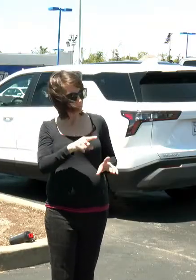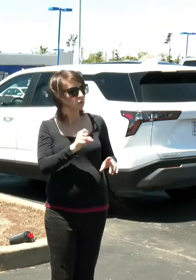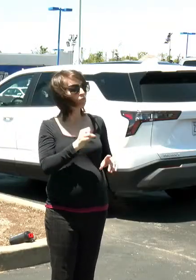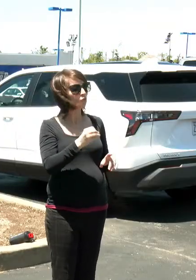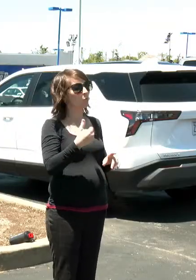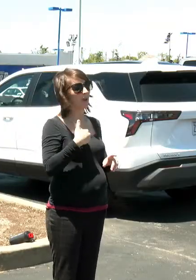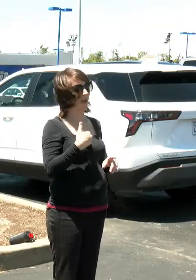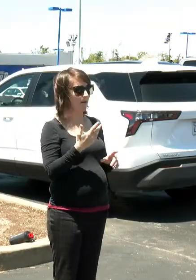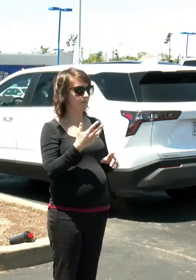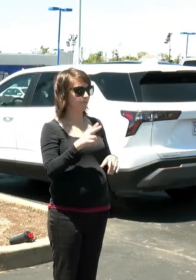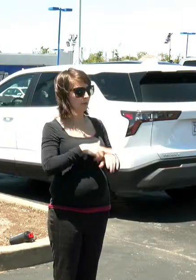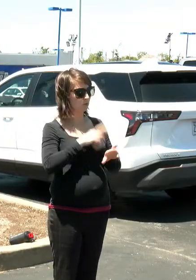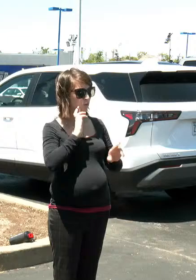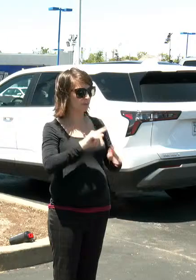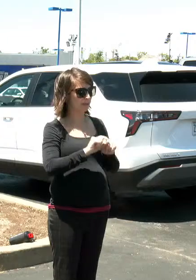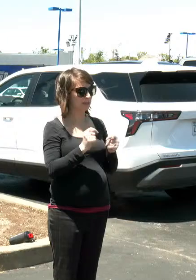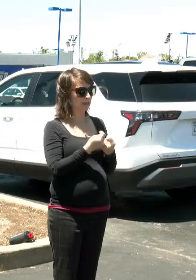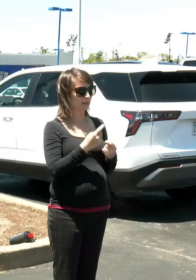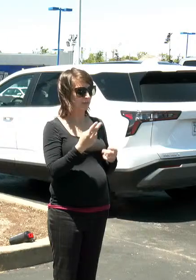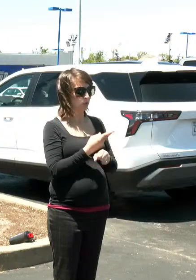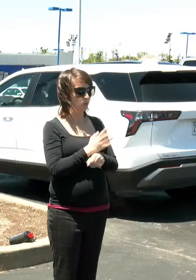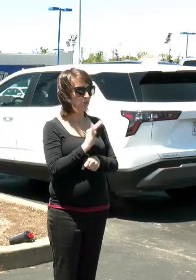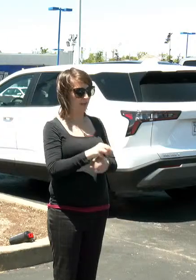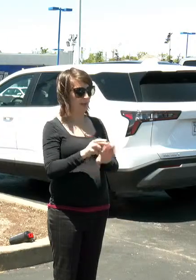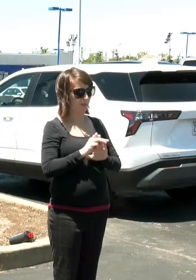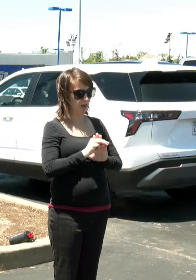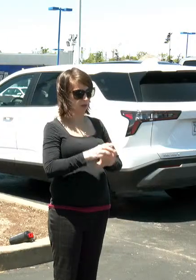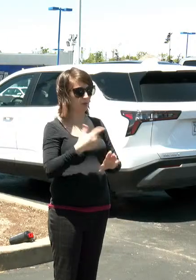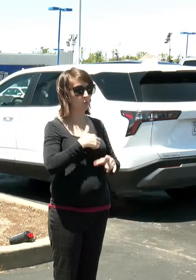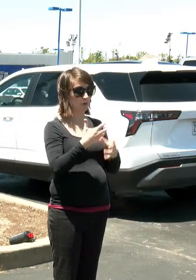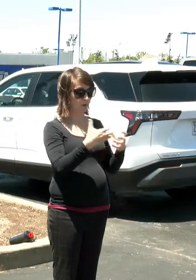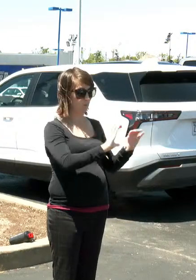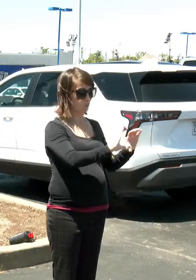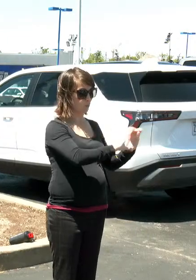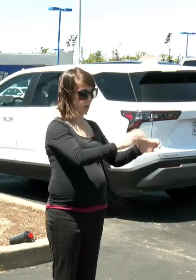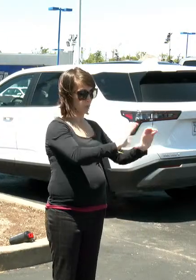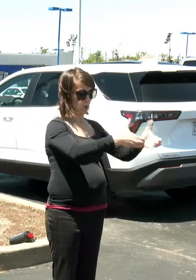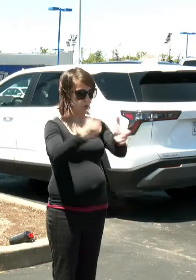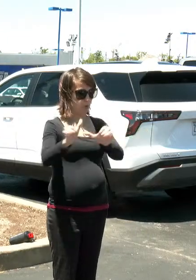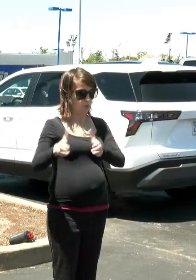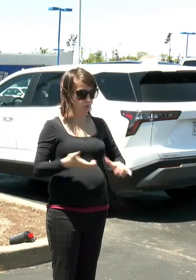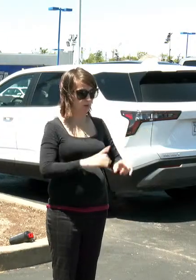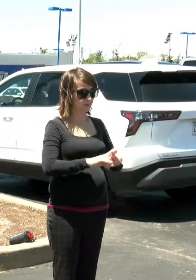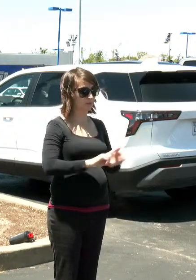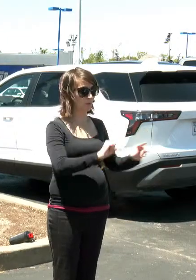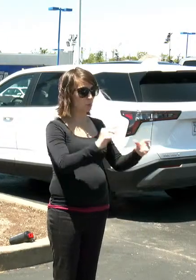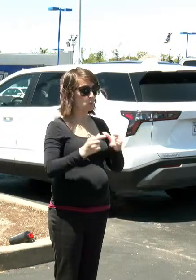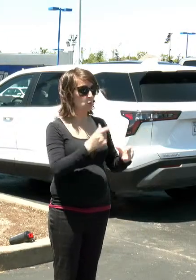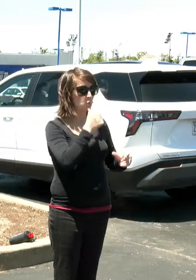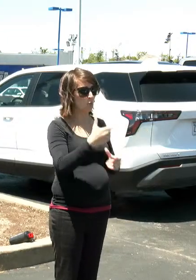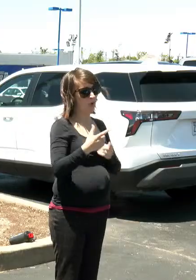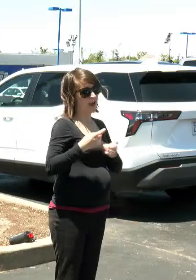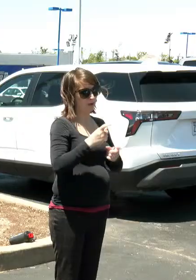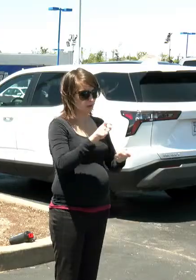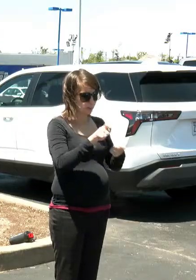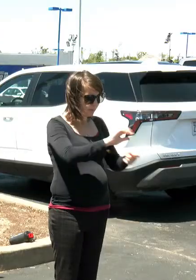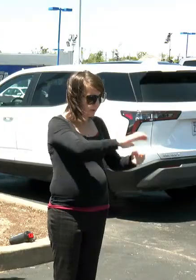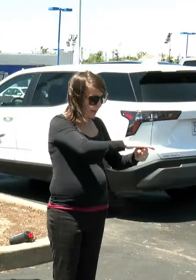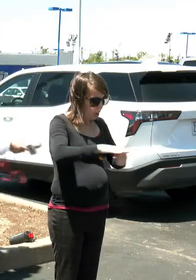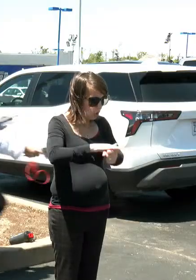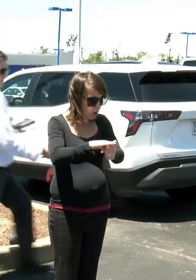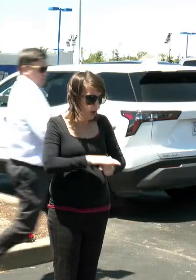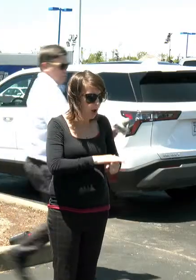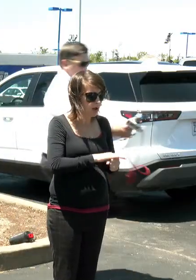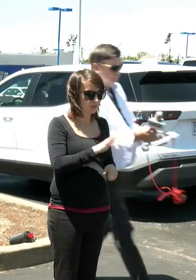that model. We break up into different groups that handle different components of it. That's the only way we can do it and